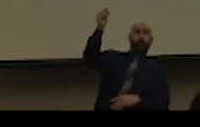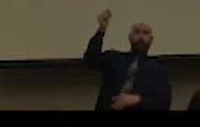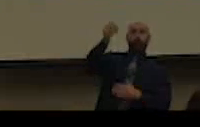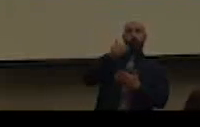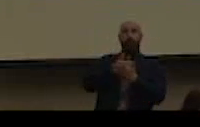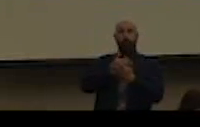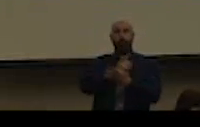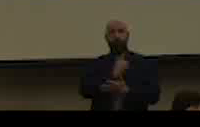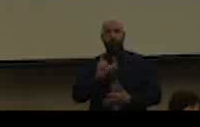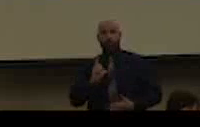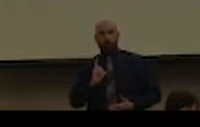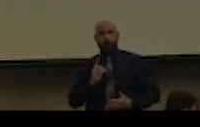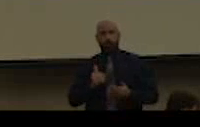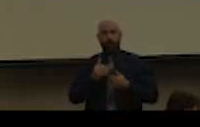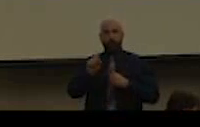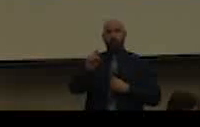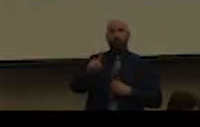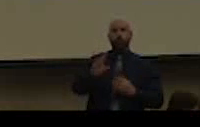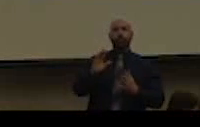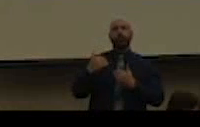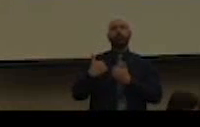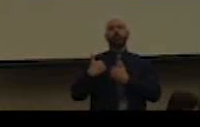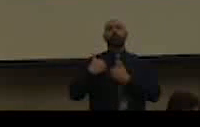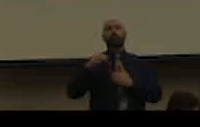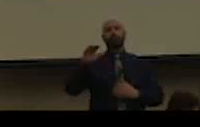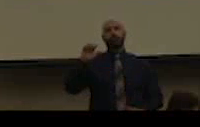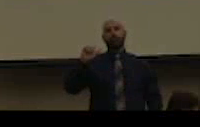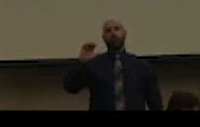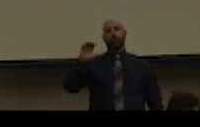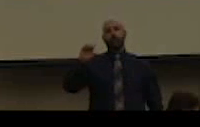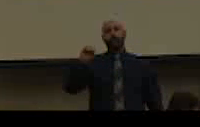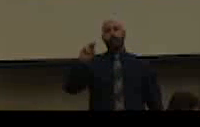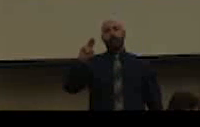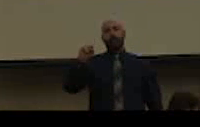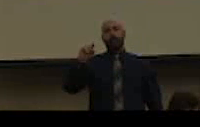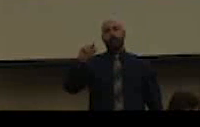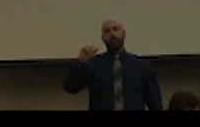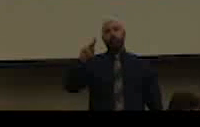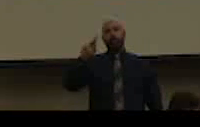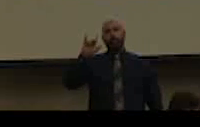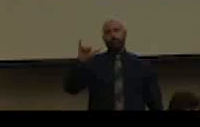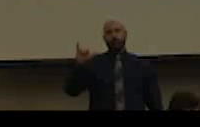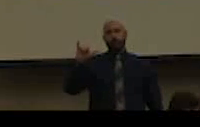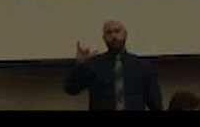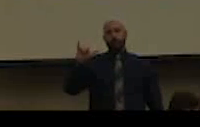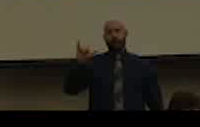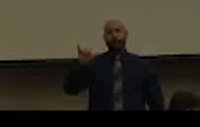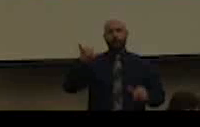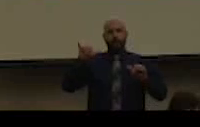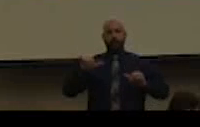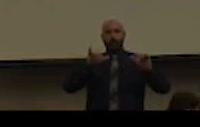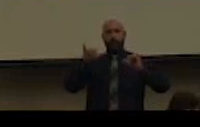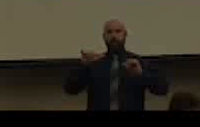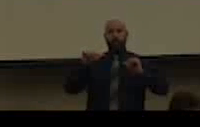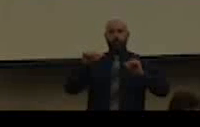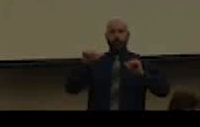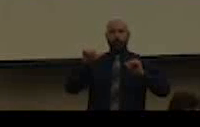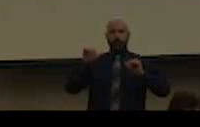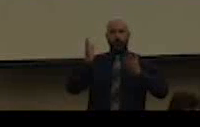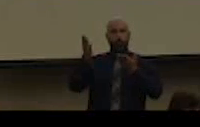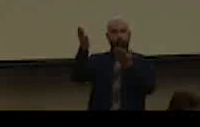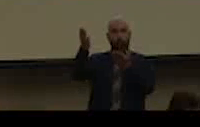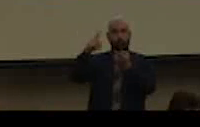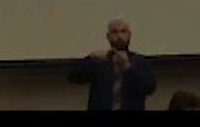be, well, the accountability issue of it and the standards that are being imposed. And I think what you're, I'm very